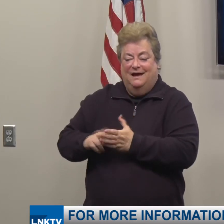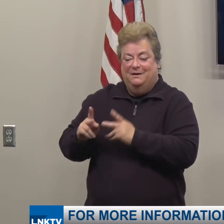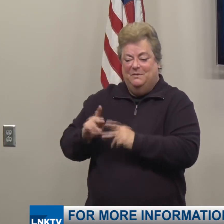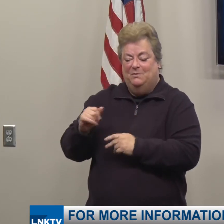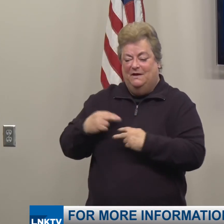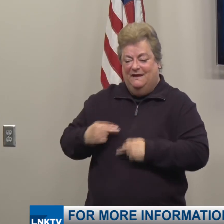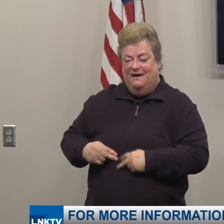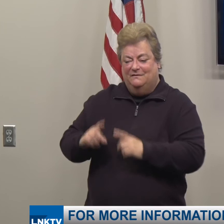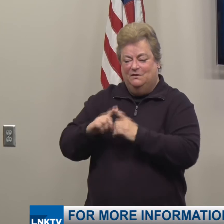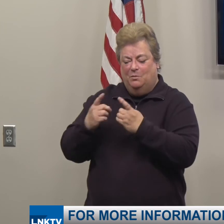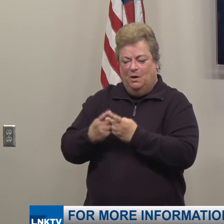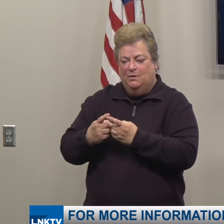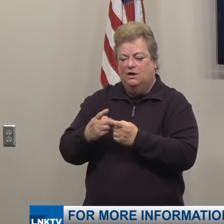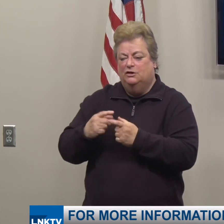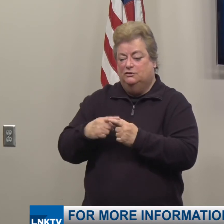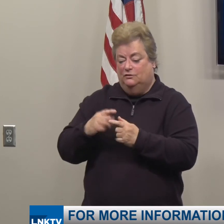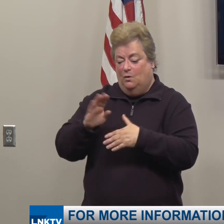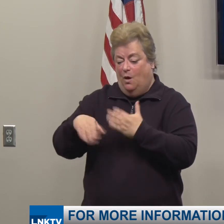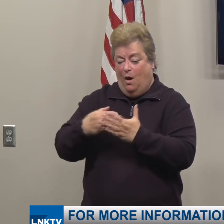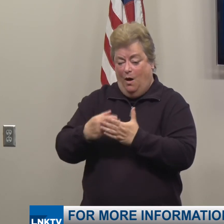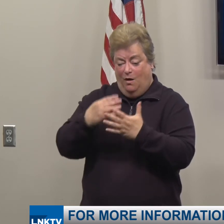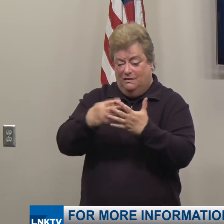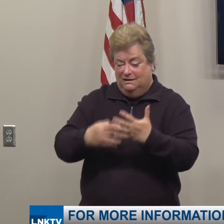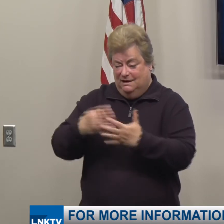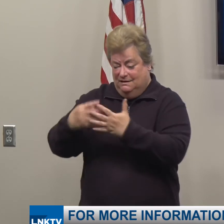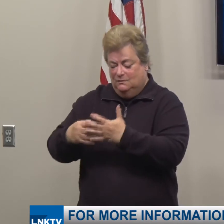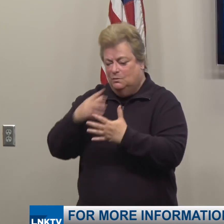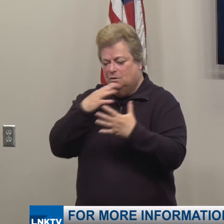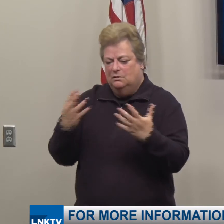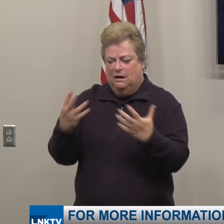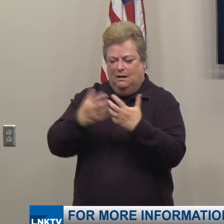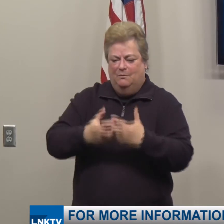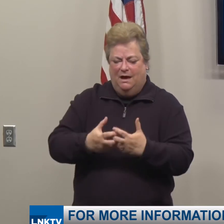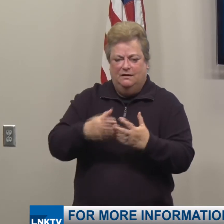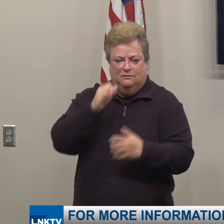health department. So we'll be combining that tomorrow.